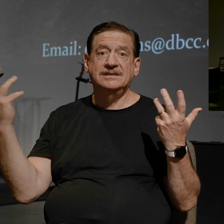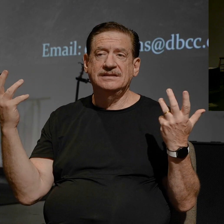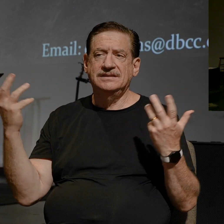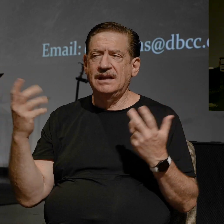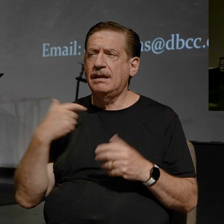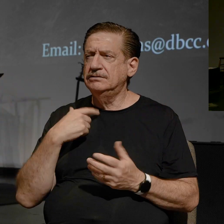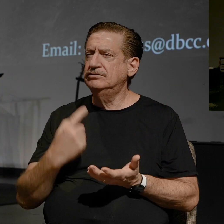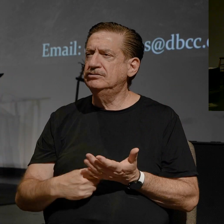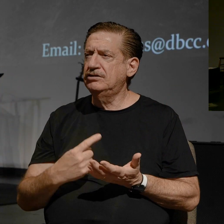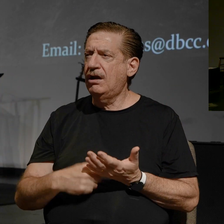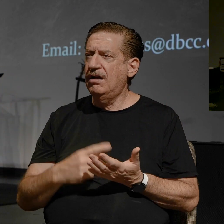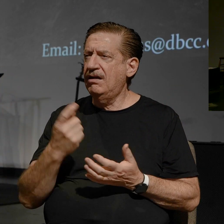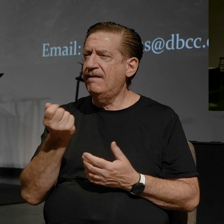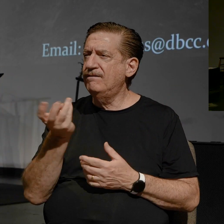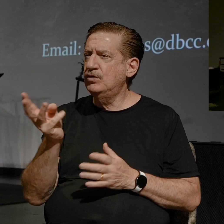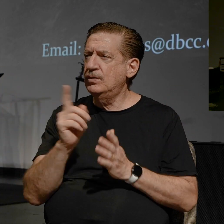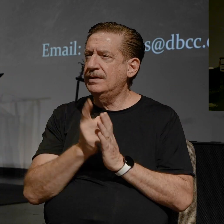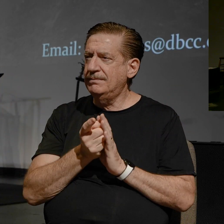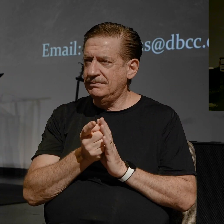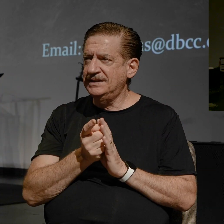talk for a couple minutes about the real.